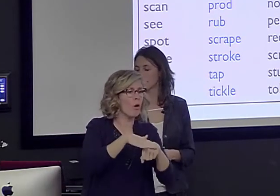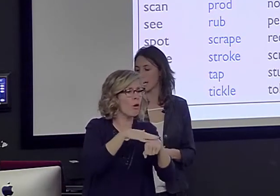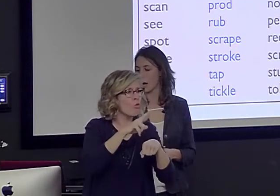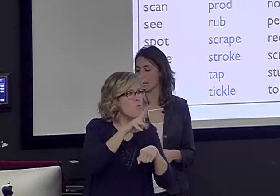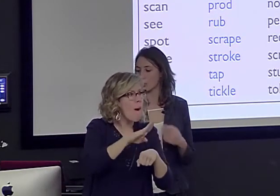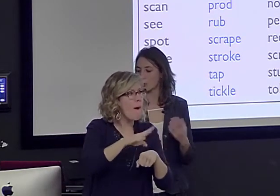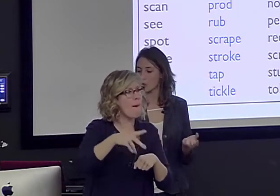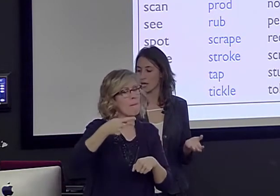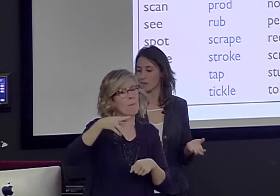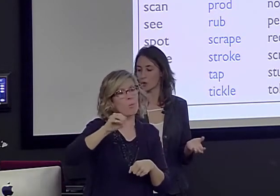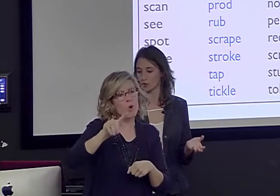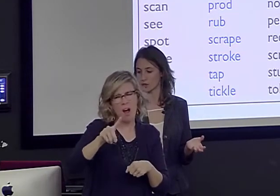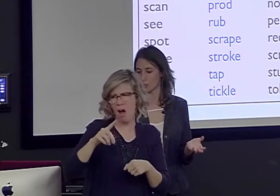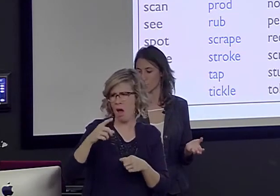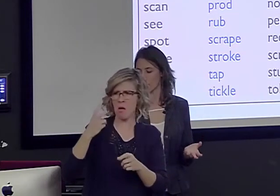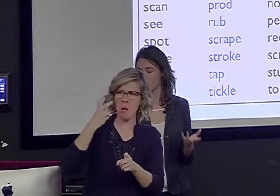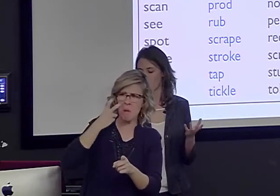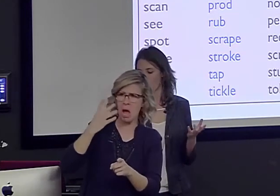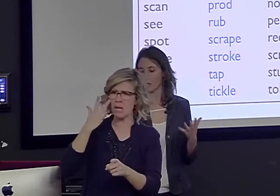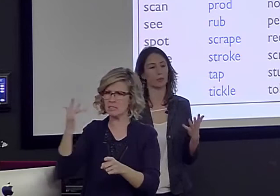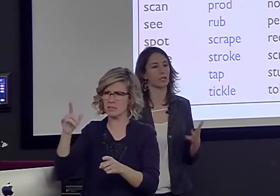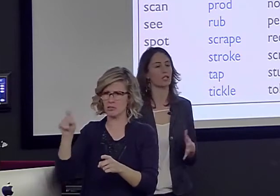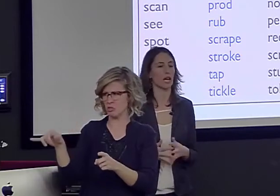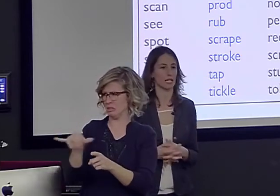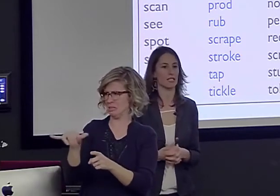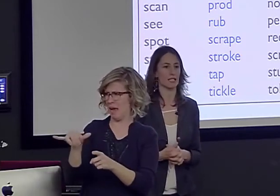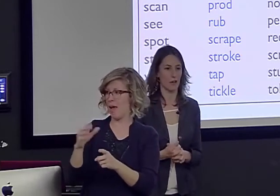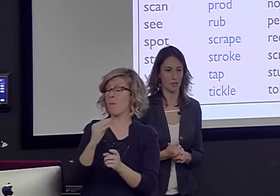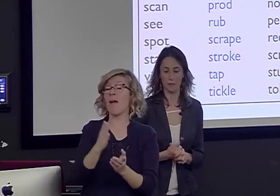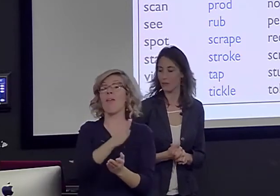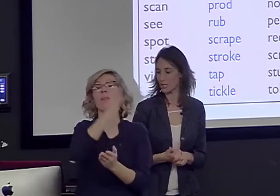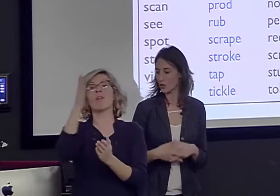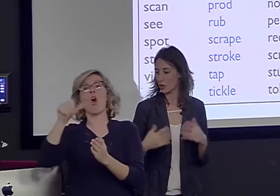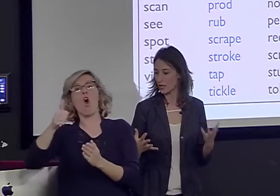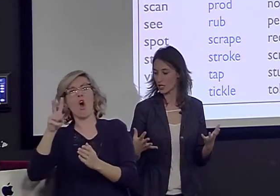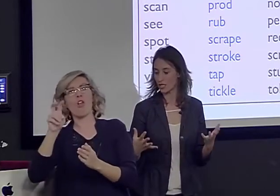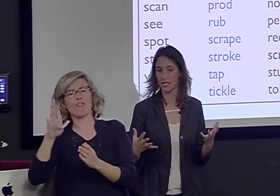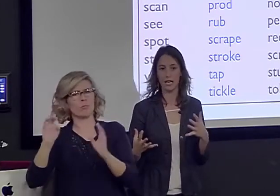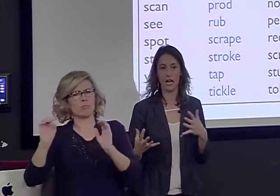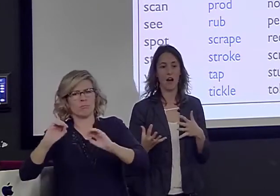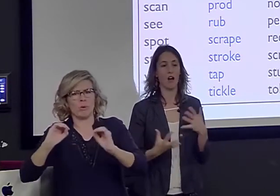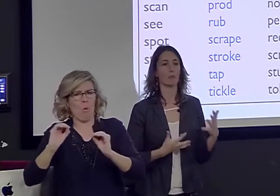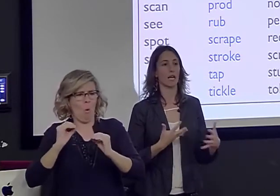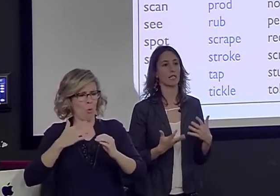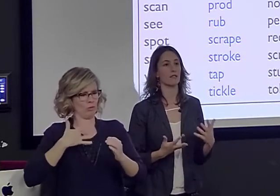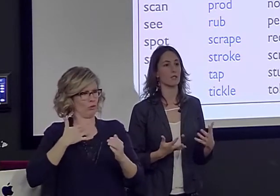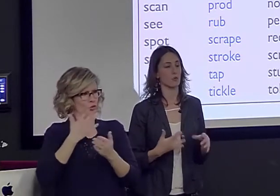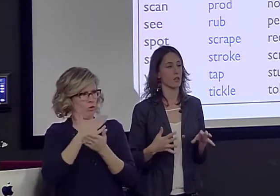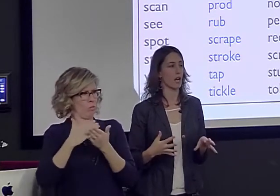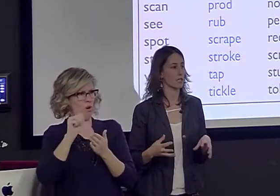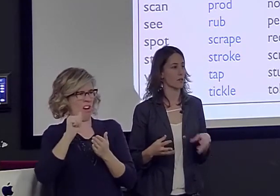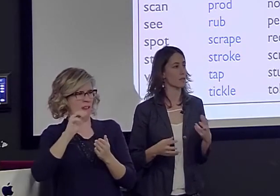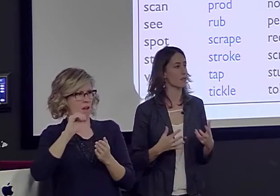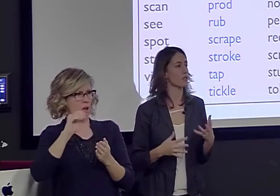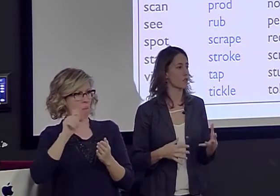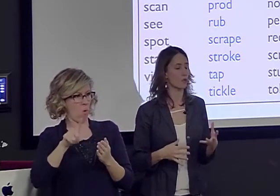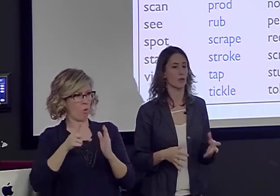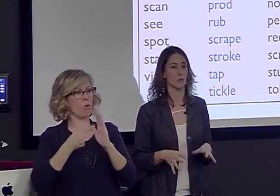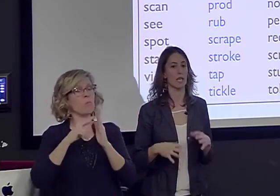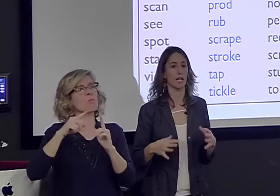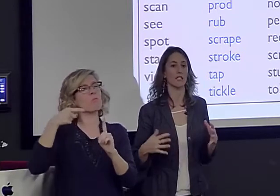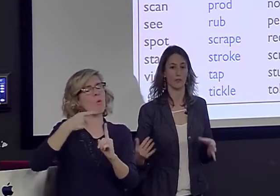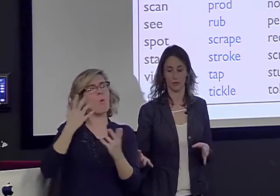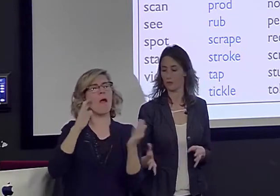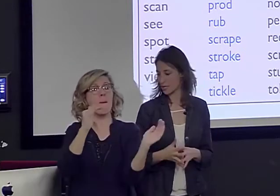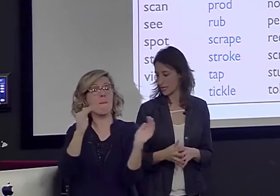prod, and also amodal verbs like admire, appreciate, and discover. And so the question is, are blind individuals' concepts of these visual